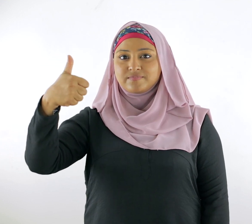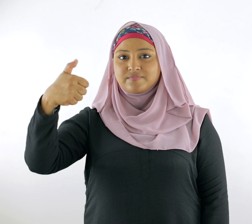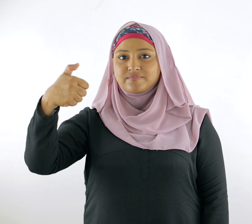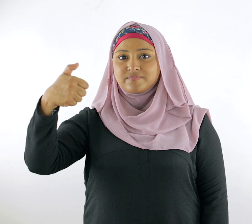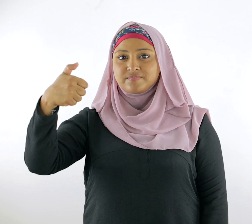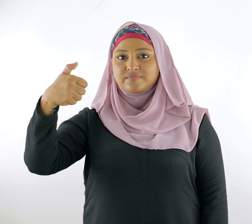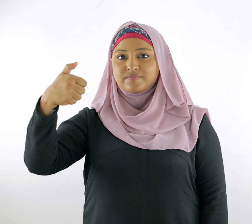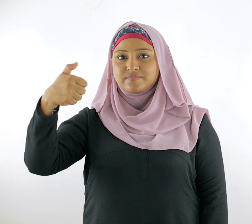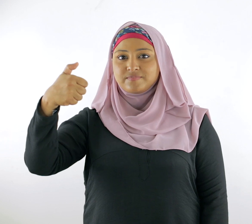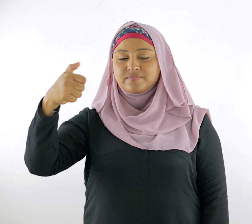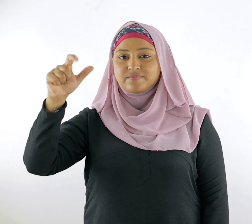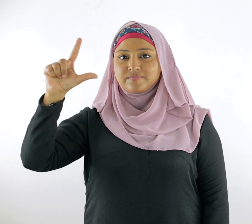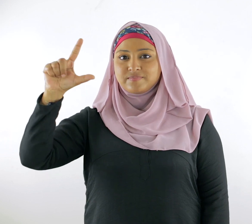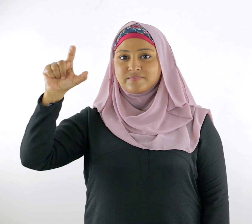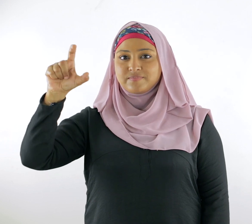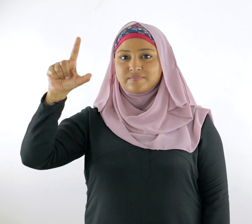11, 12,